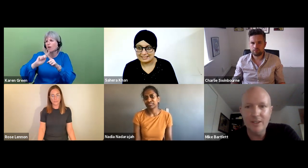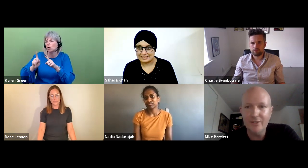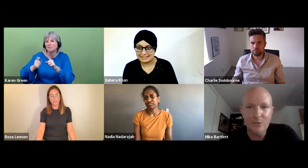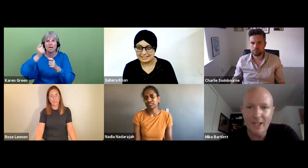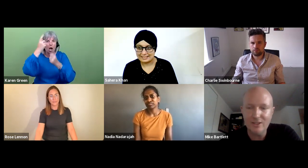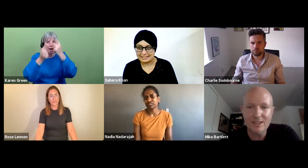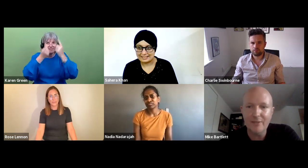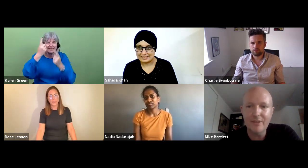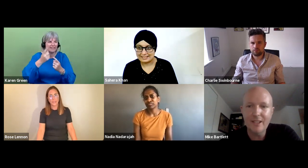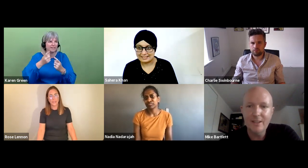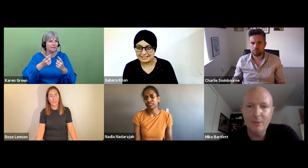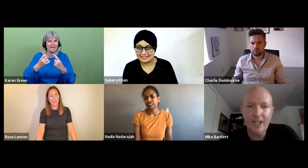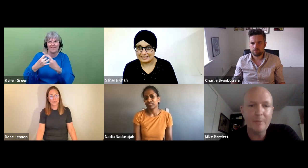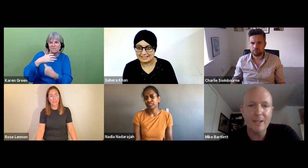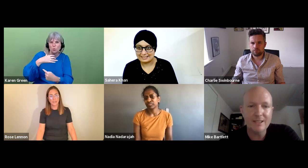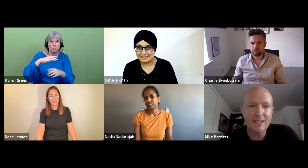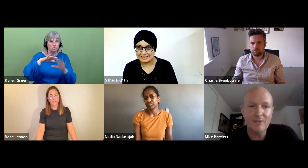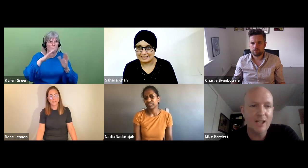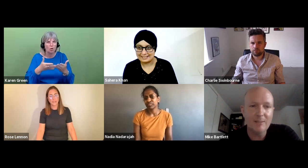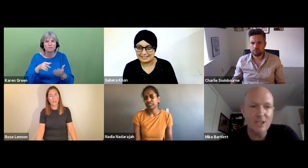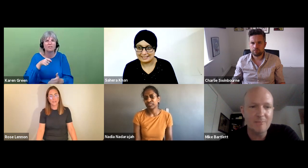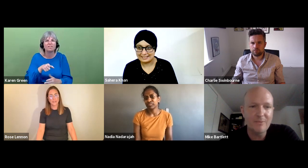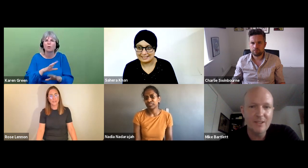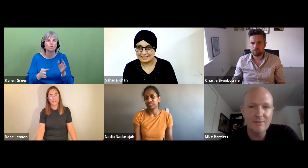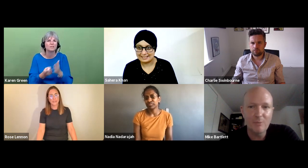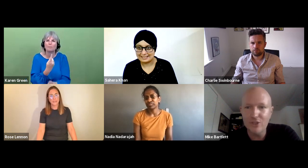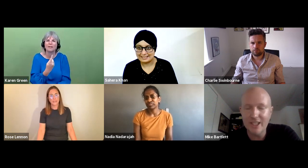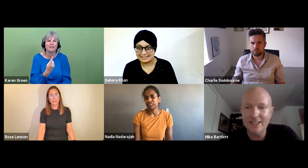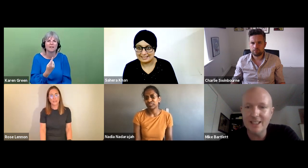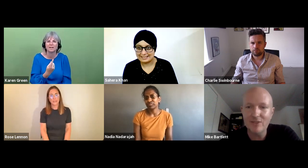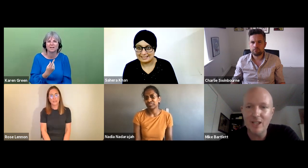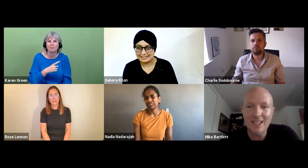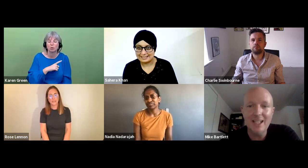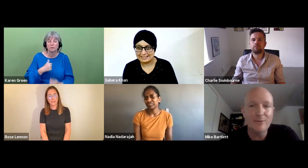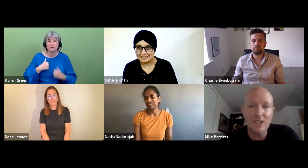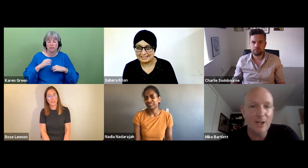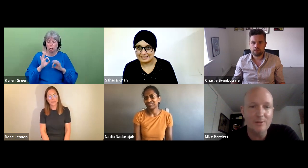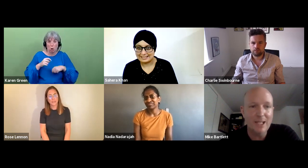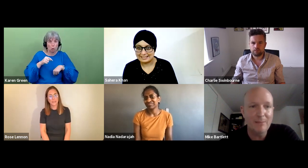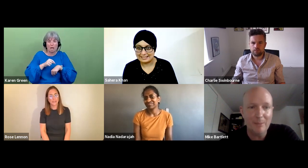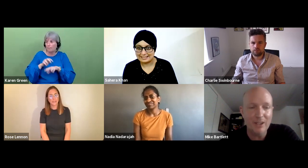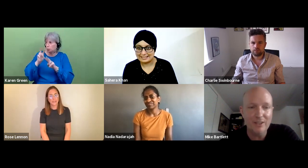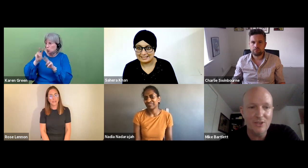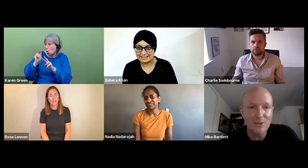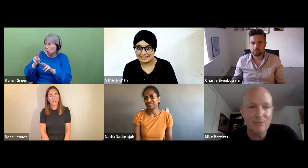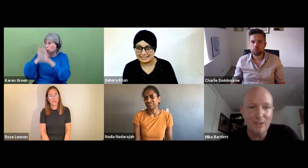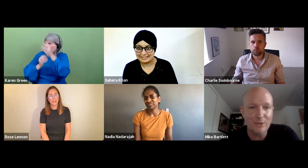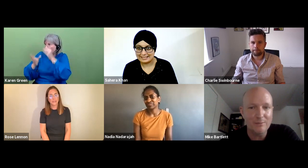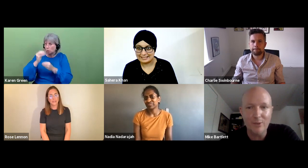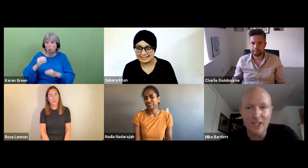worlds and all that sort of stuff wasn't happening, because I didn't have time to watch things. I didn't have time to live, to go and meet people and do different projects